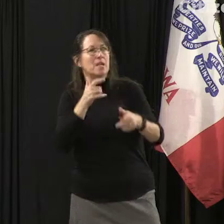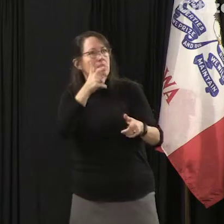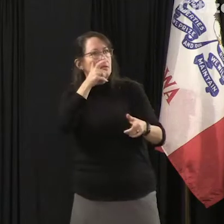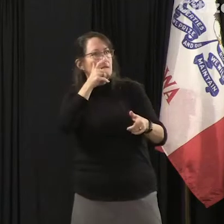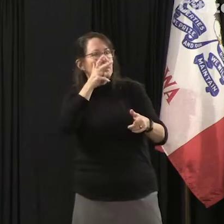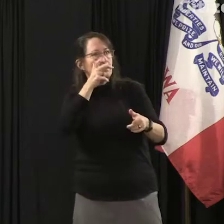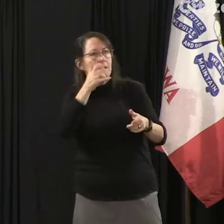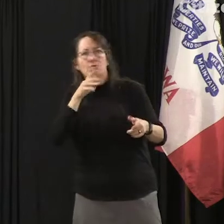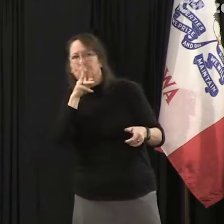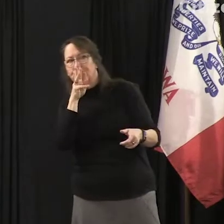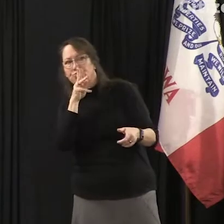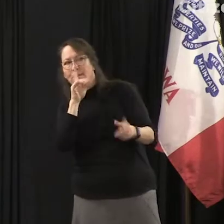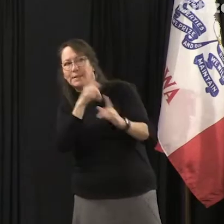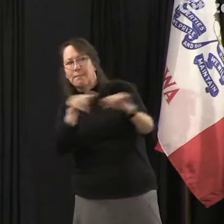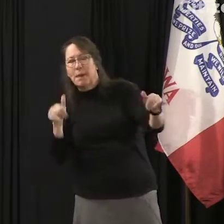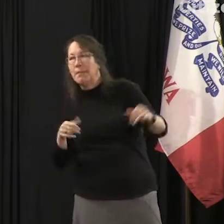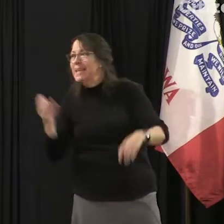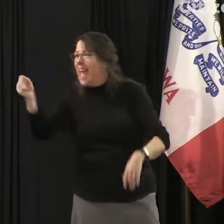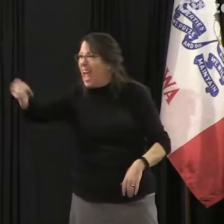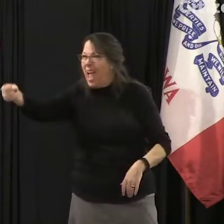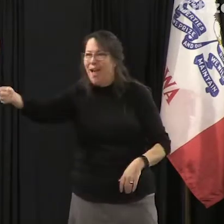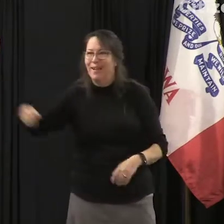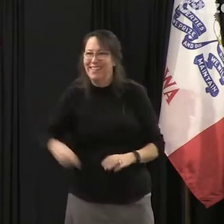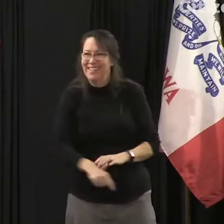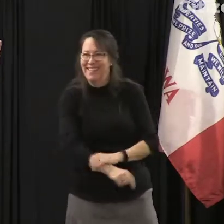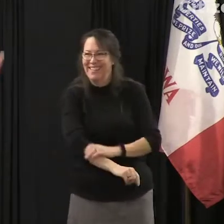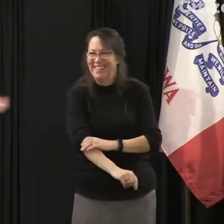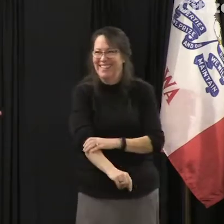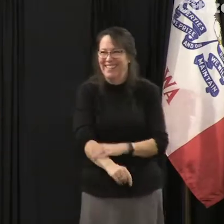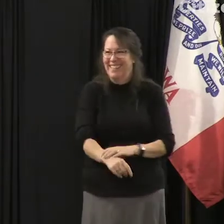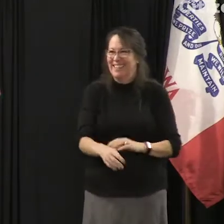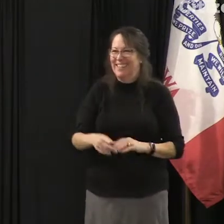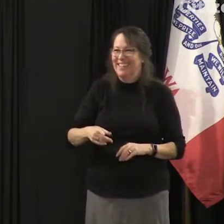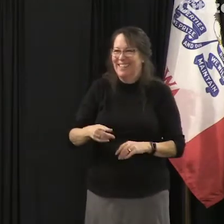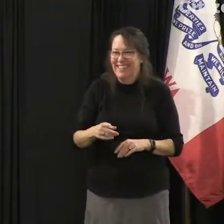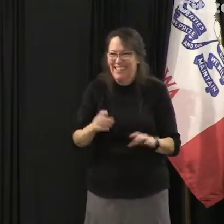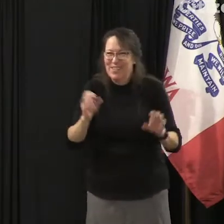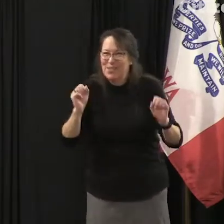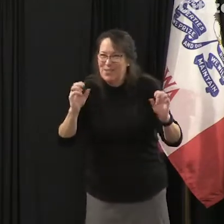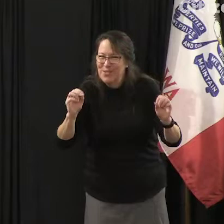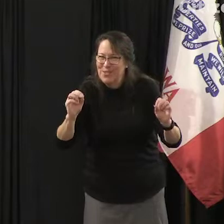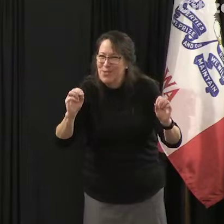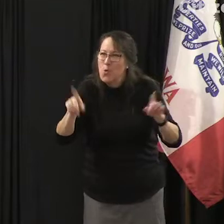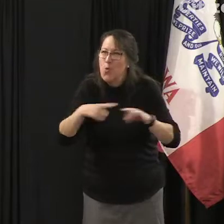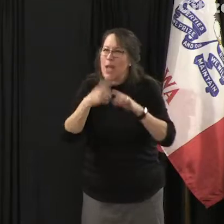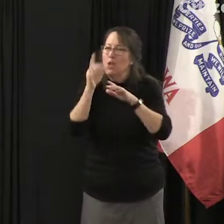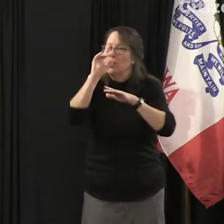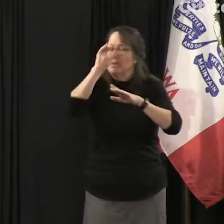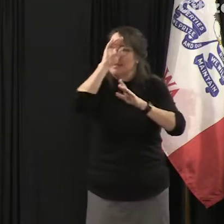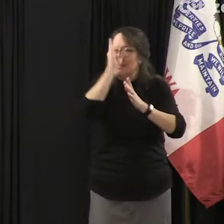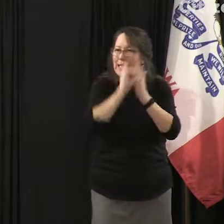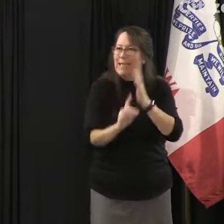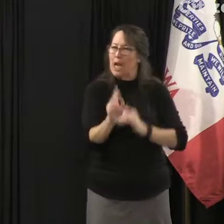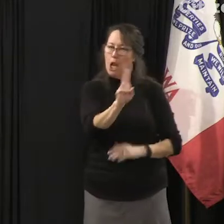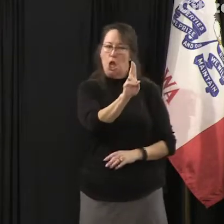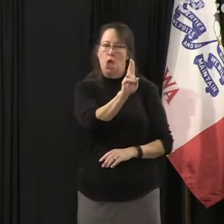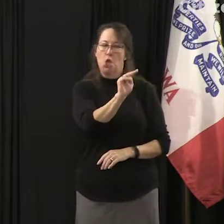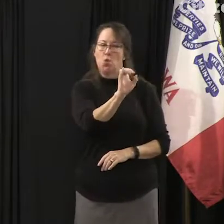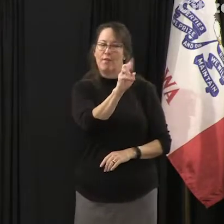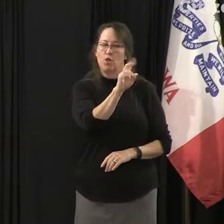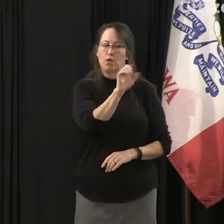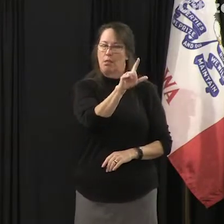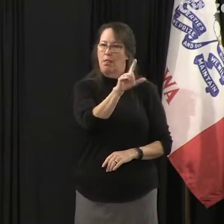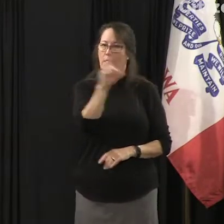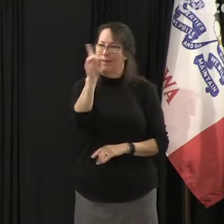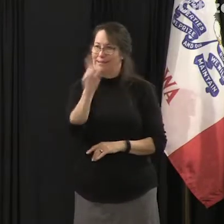follow it but talk on the phone at the same time. So again, you get back to when you design things universally for